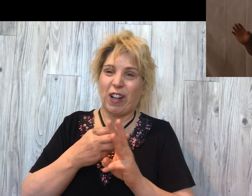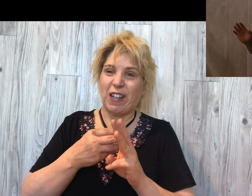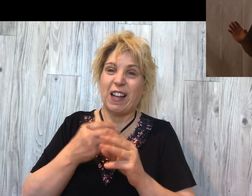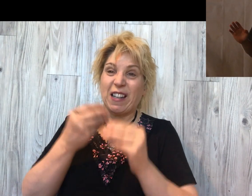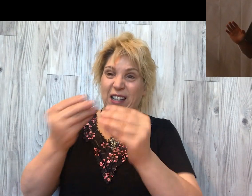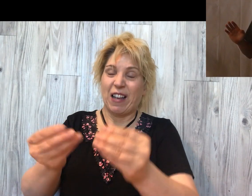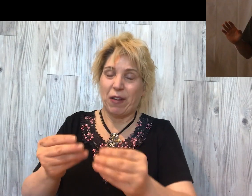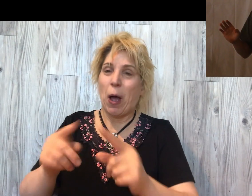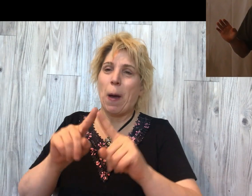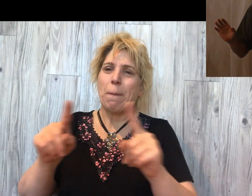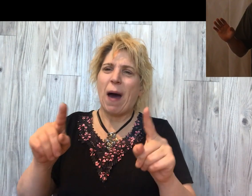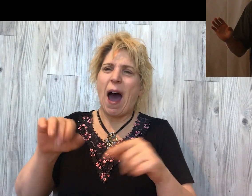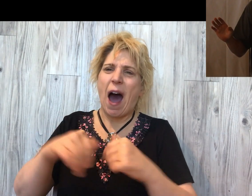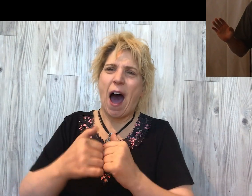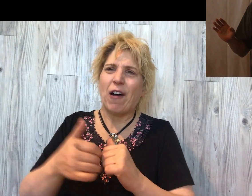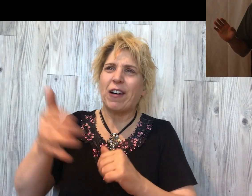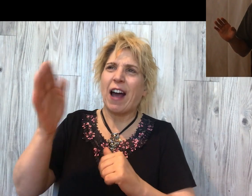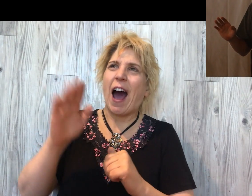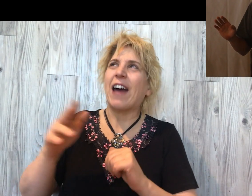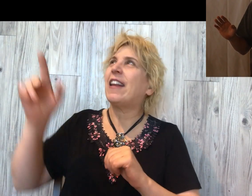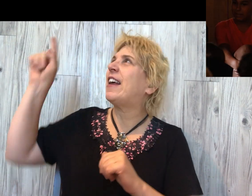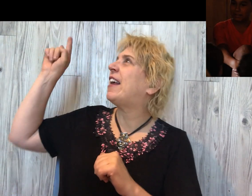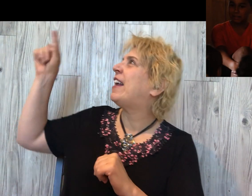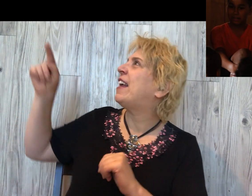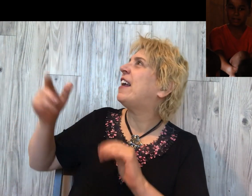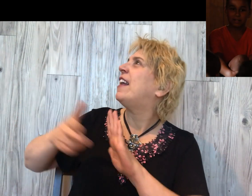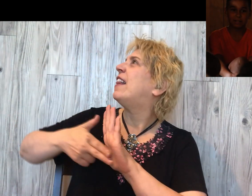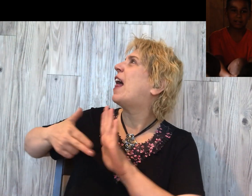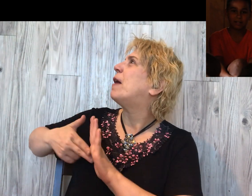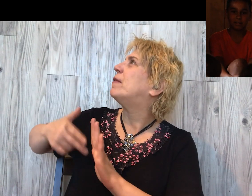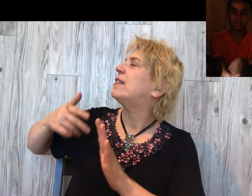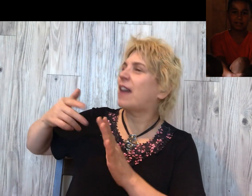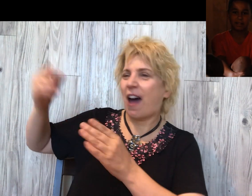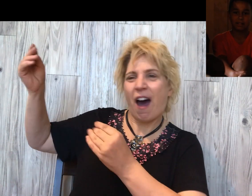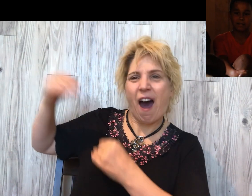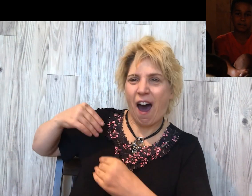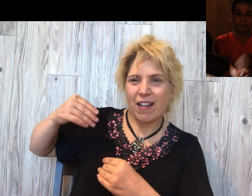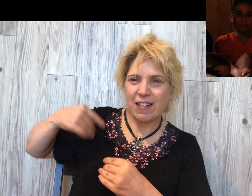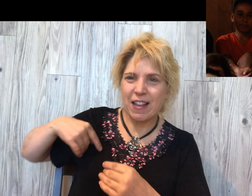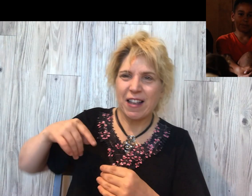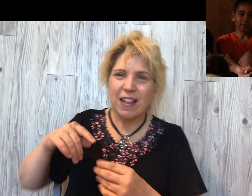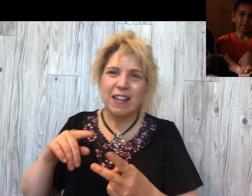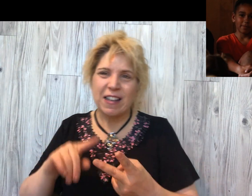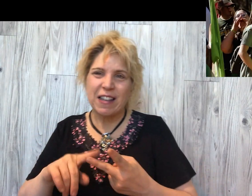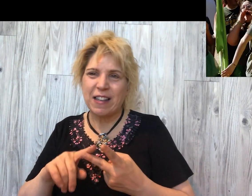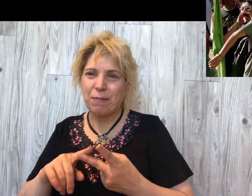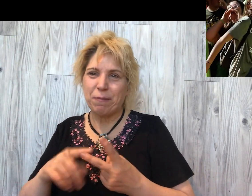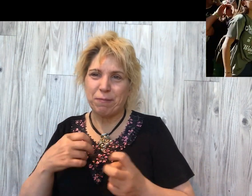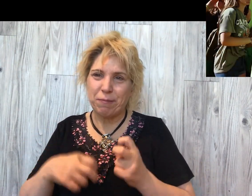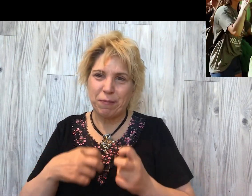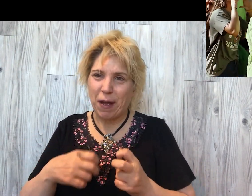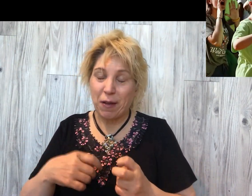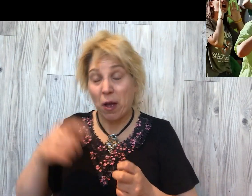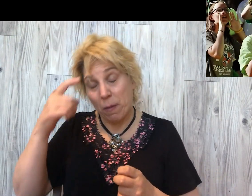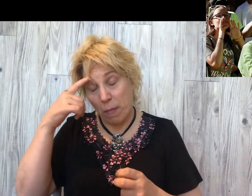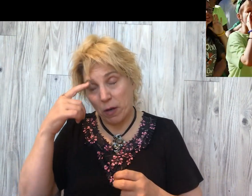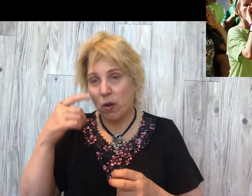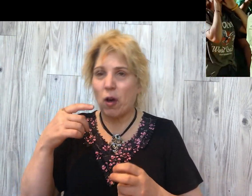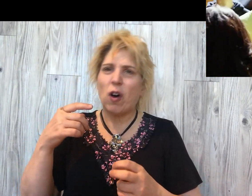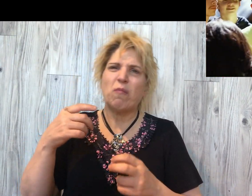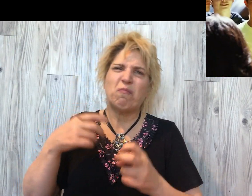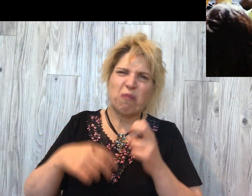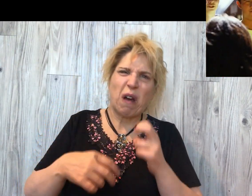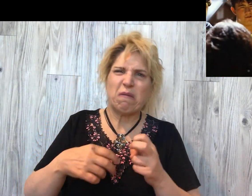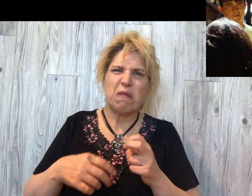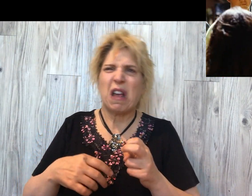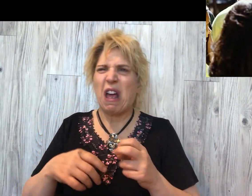gives, but how God wants us to accept the labels He gives us. The second night was all about issues regarding mental